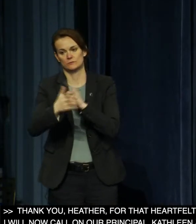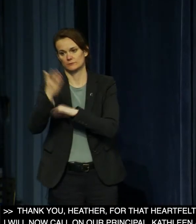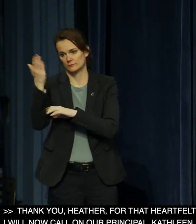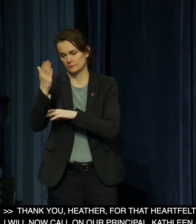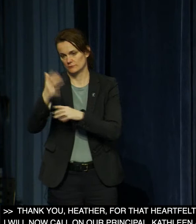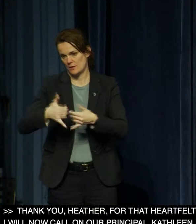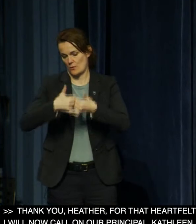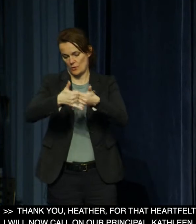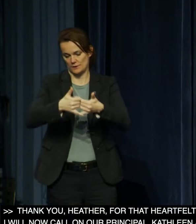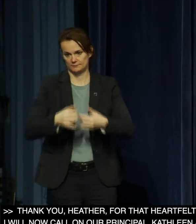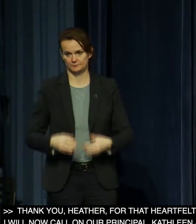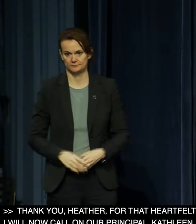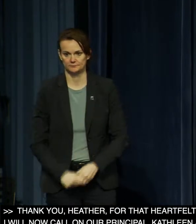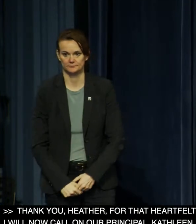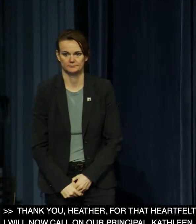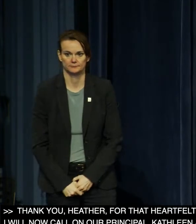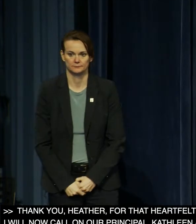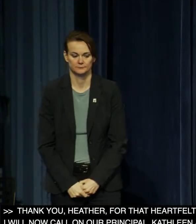Award.